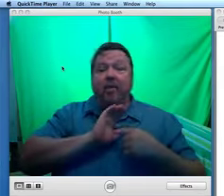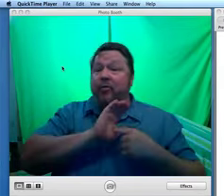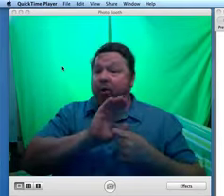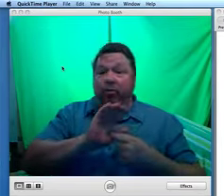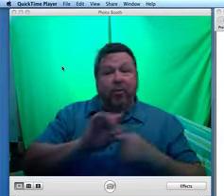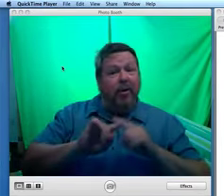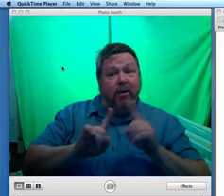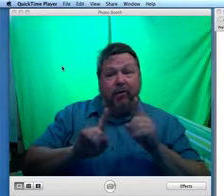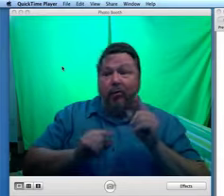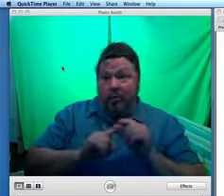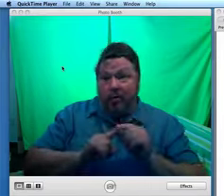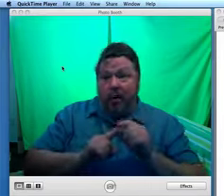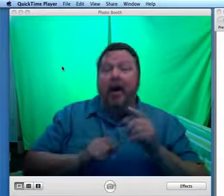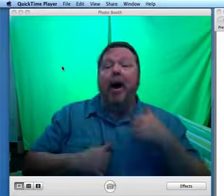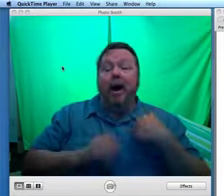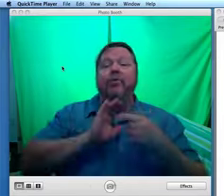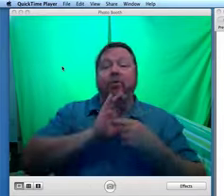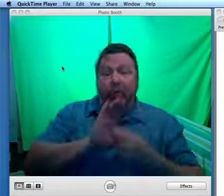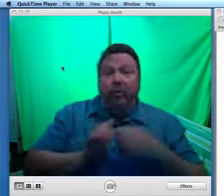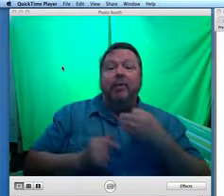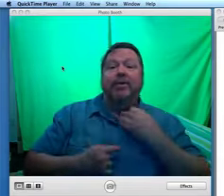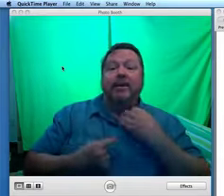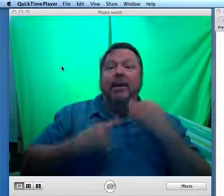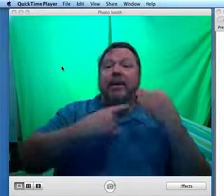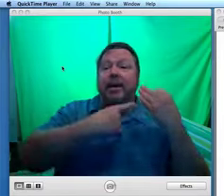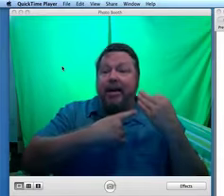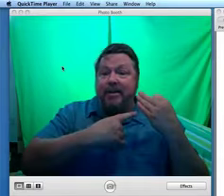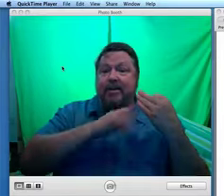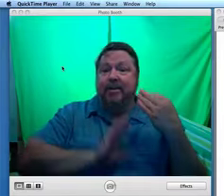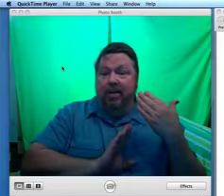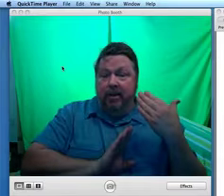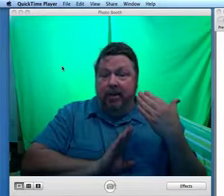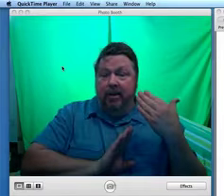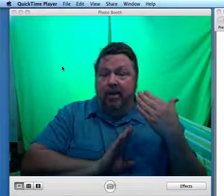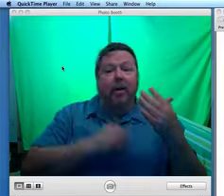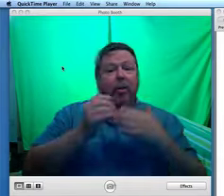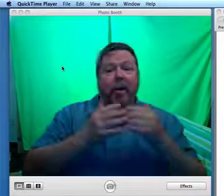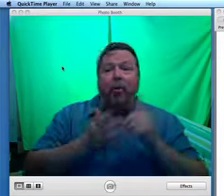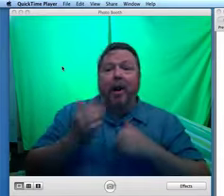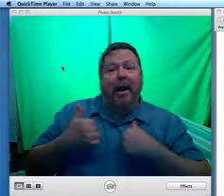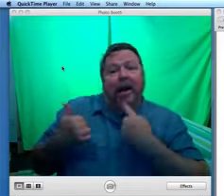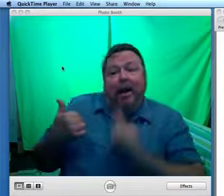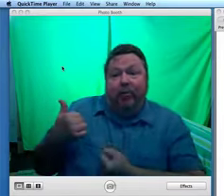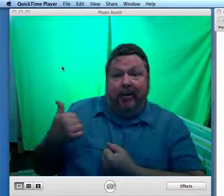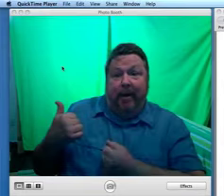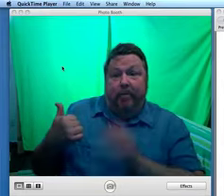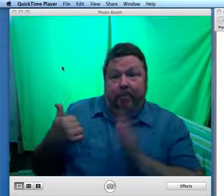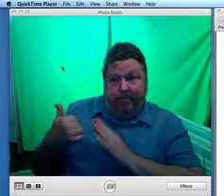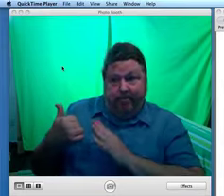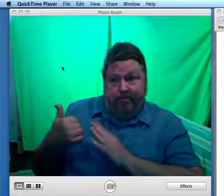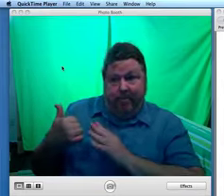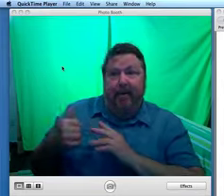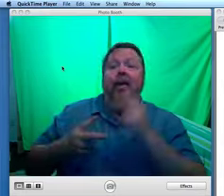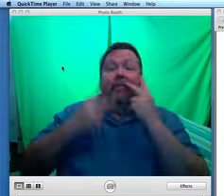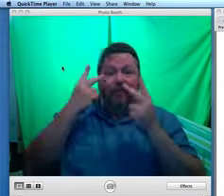I have shown you a different word. I have shown you sit, no